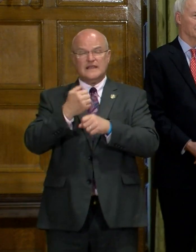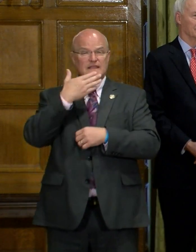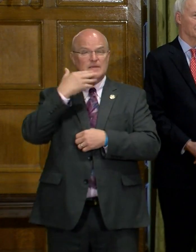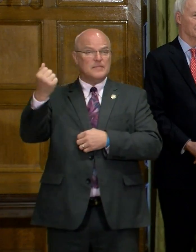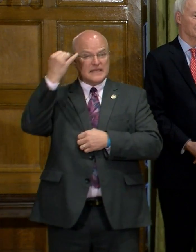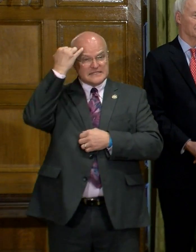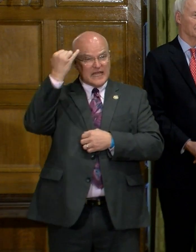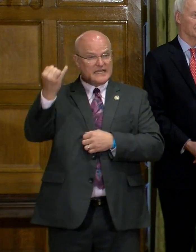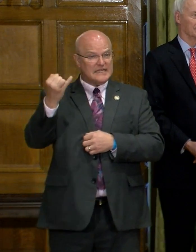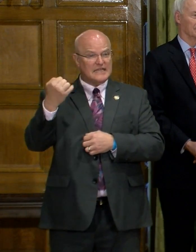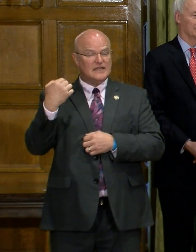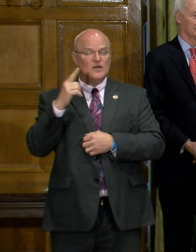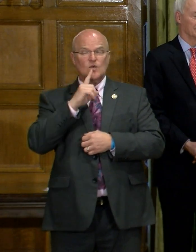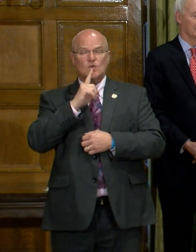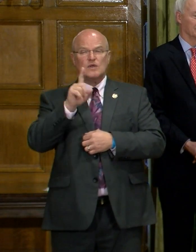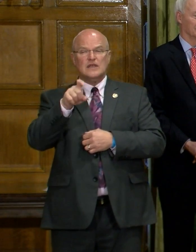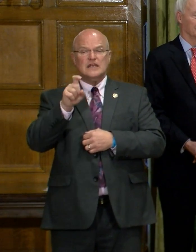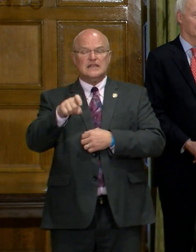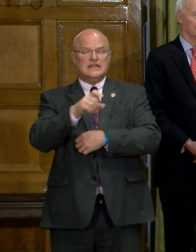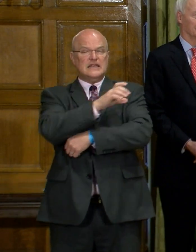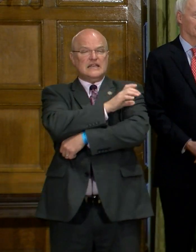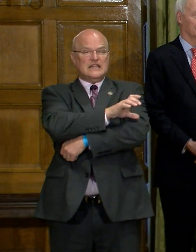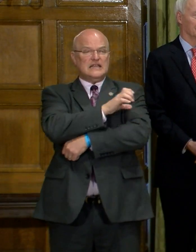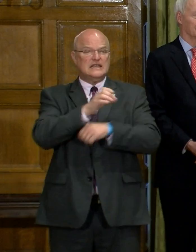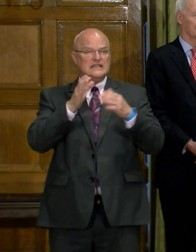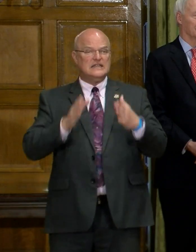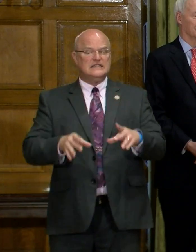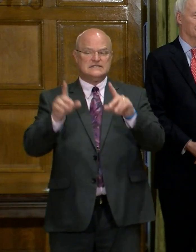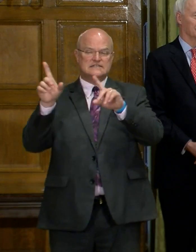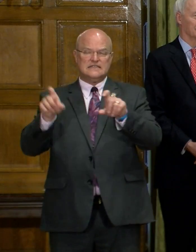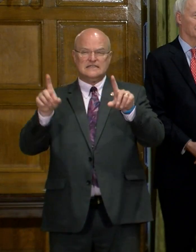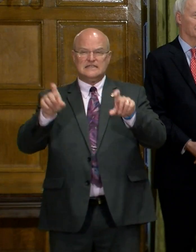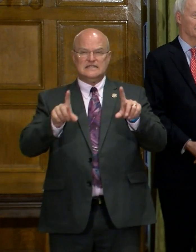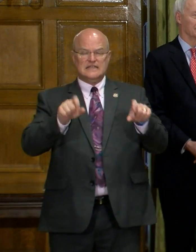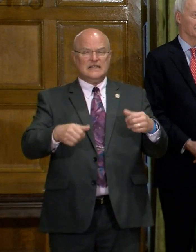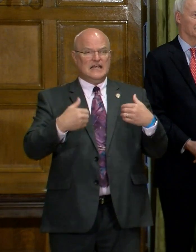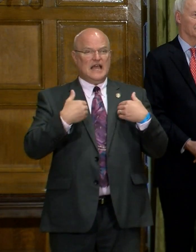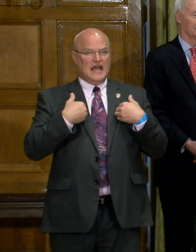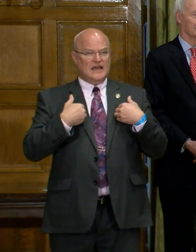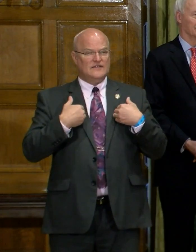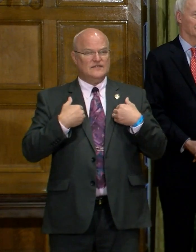best idea, though, we really need clinicians out there to be testing those who have